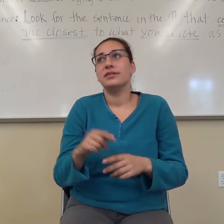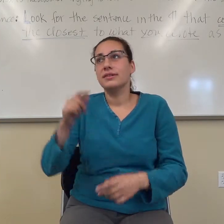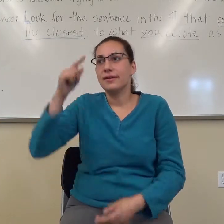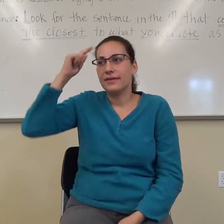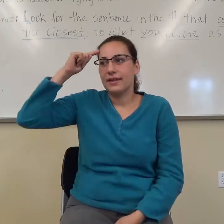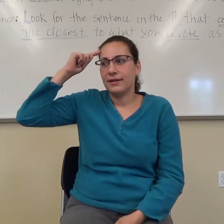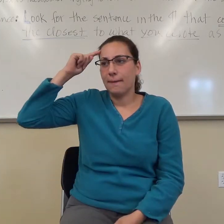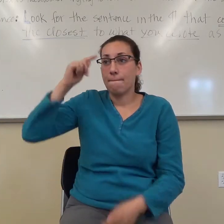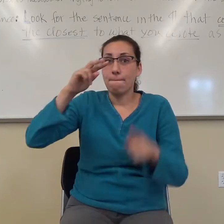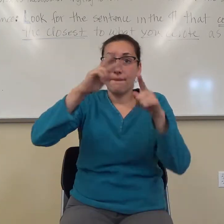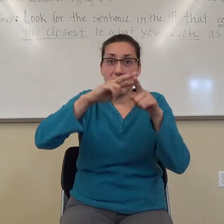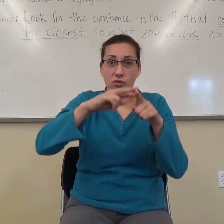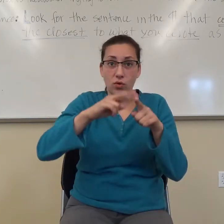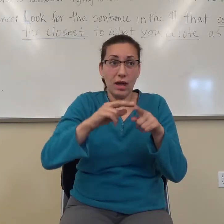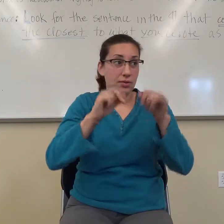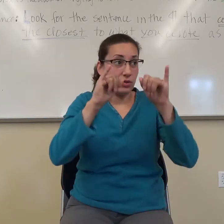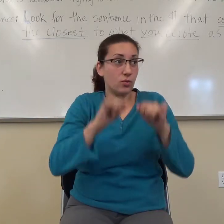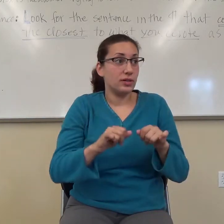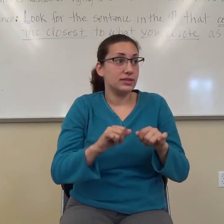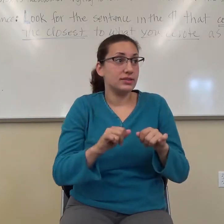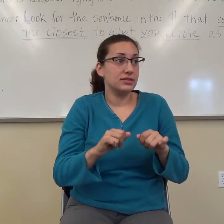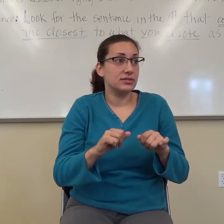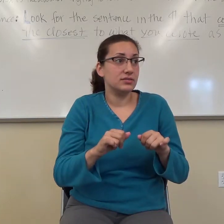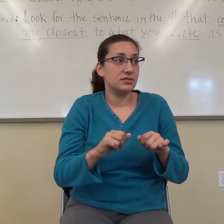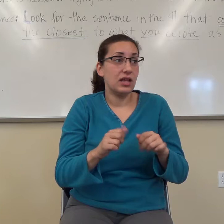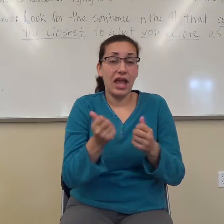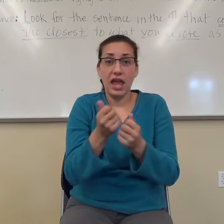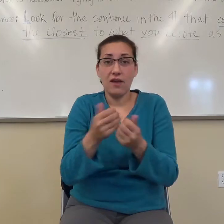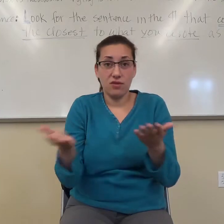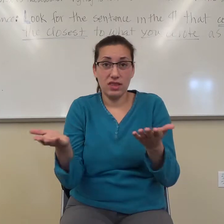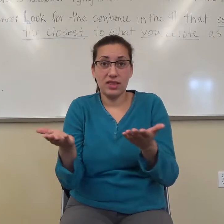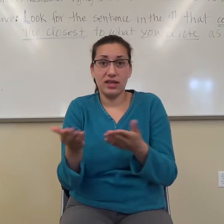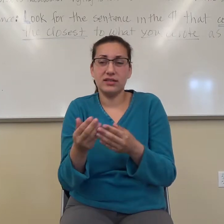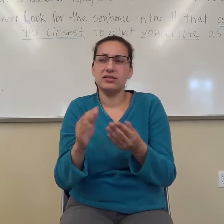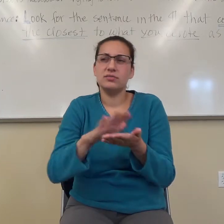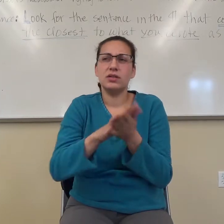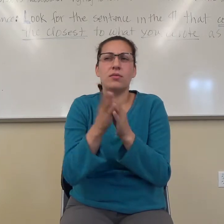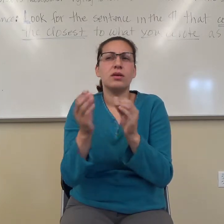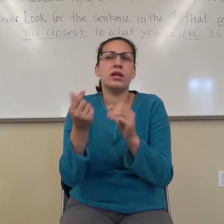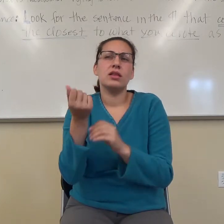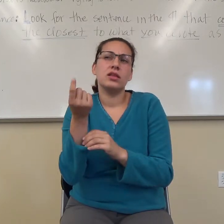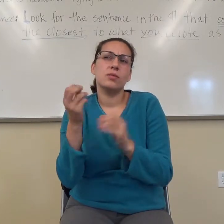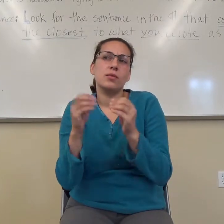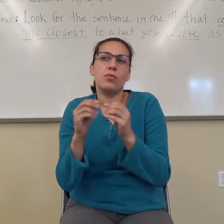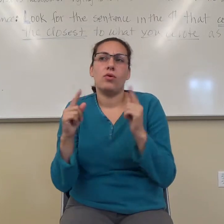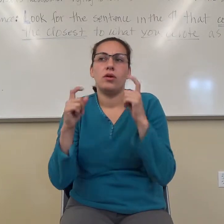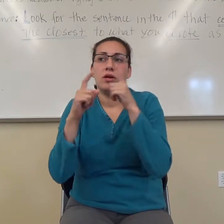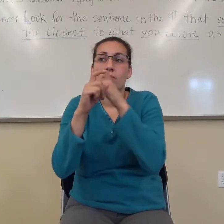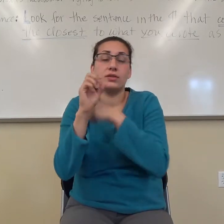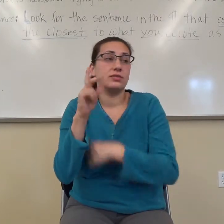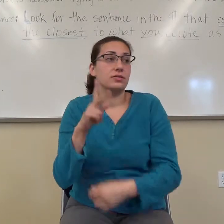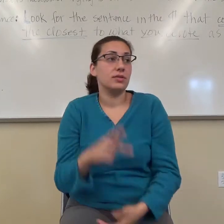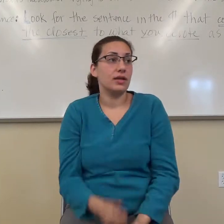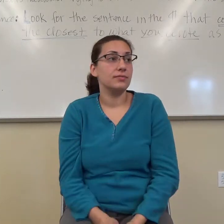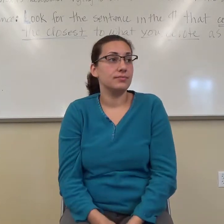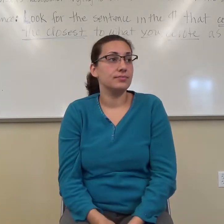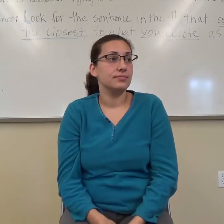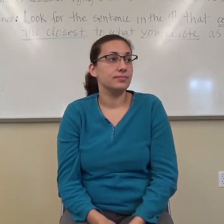these vocabulary quizzes, everything is getting a little bit more sophisticated. So you really are having to